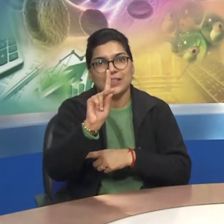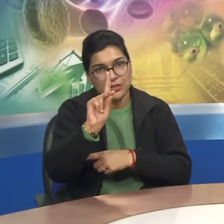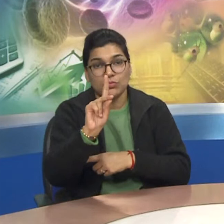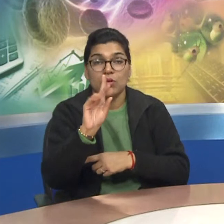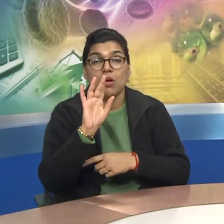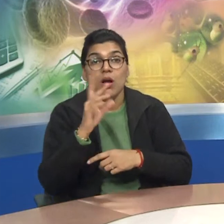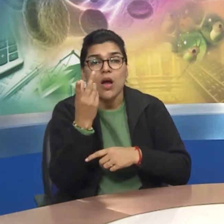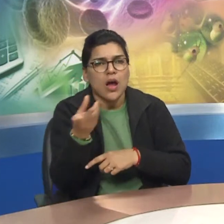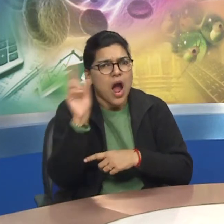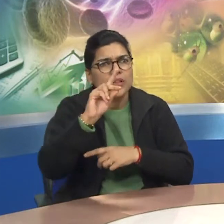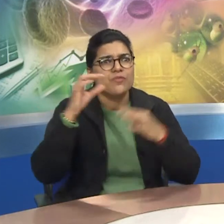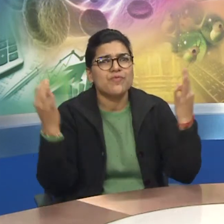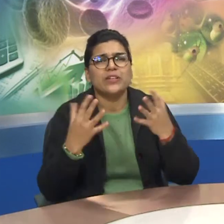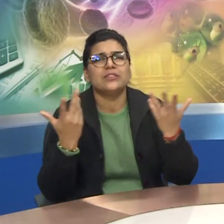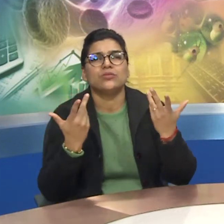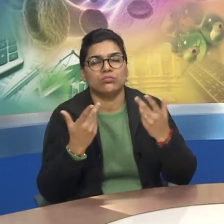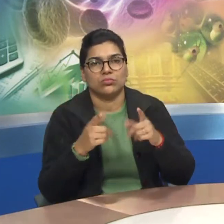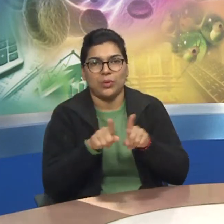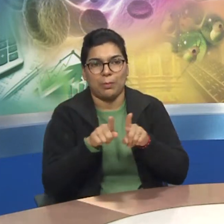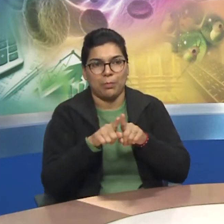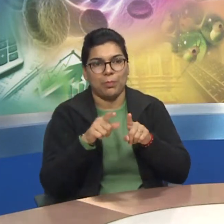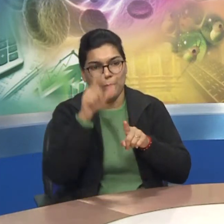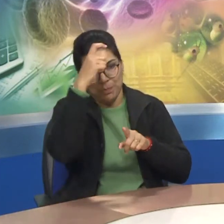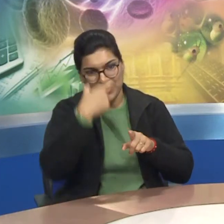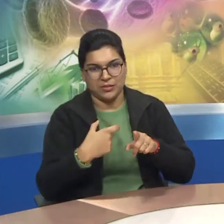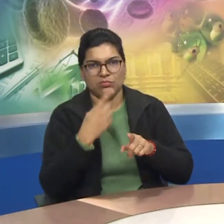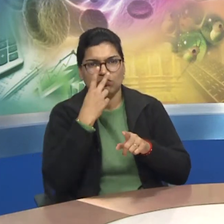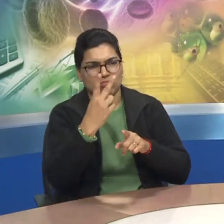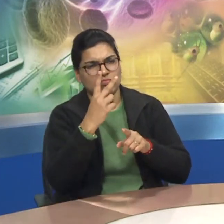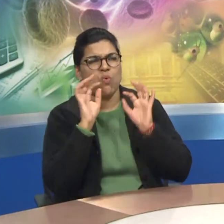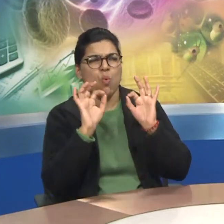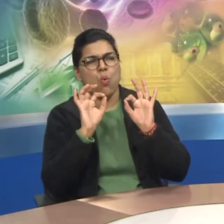Refresh means to make fresh and pure again.